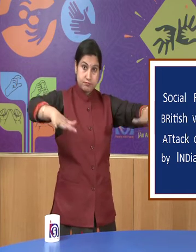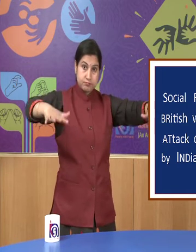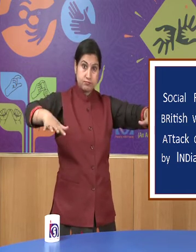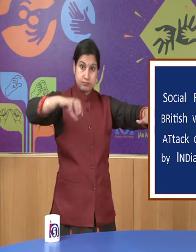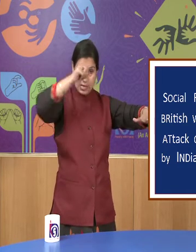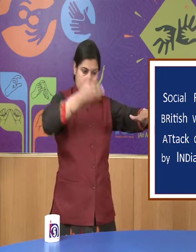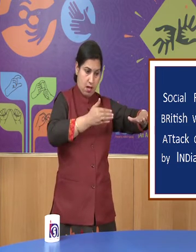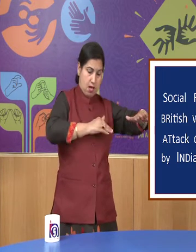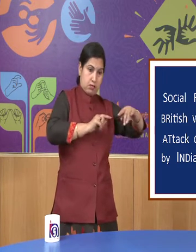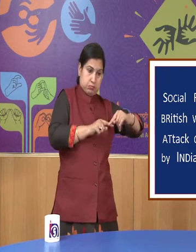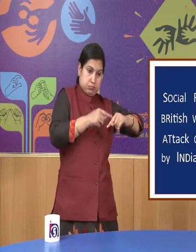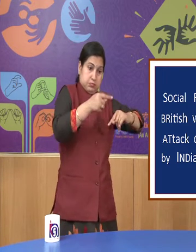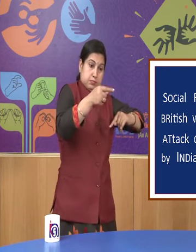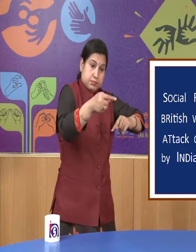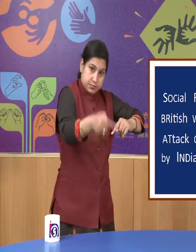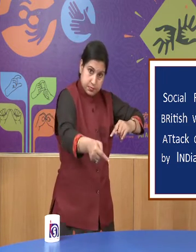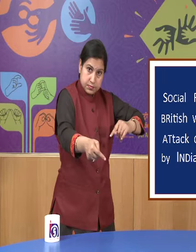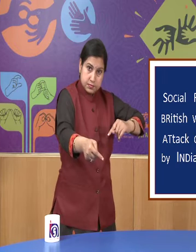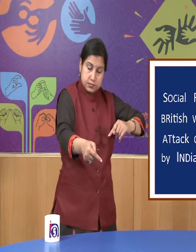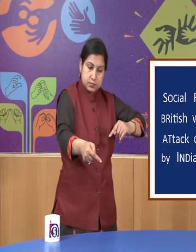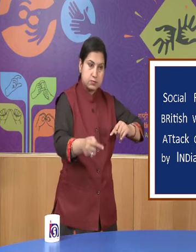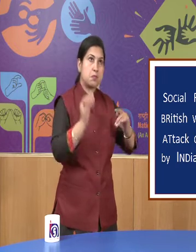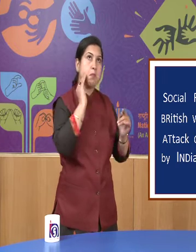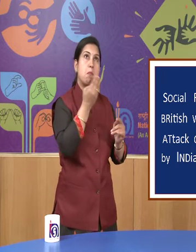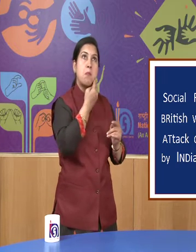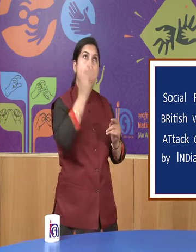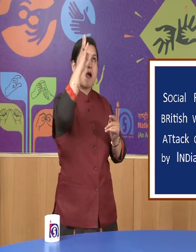sea was against their religion.